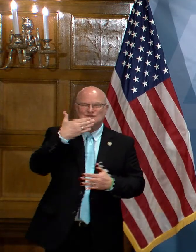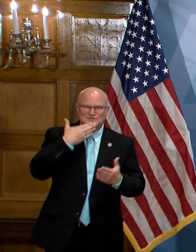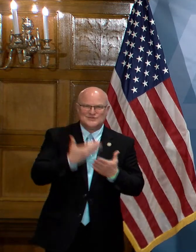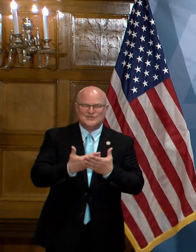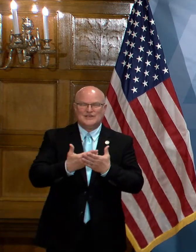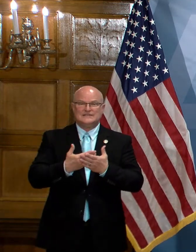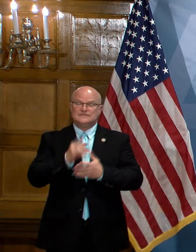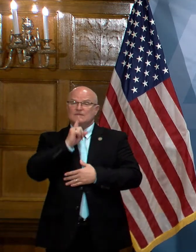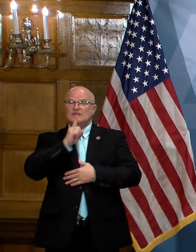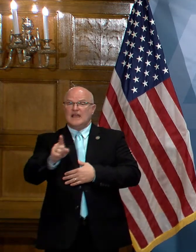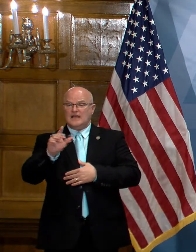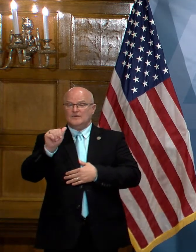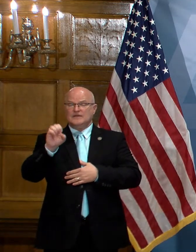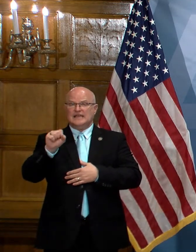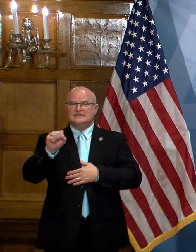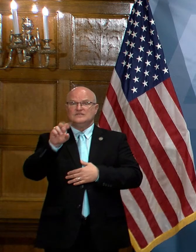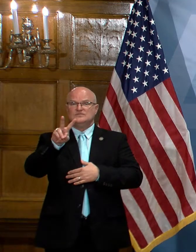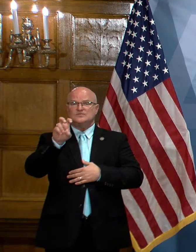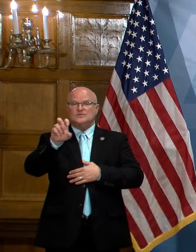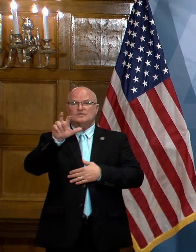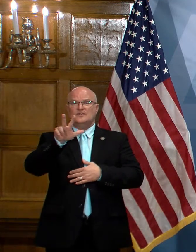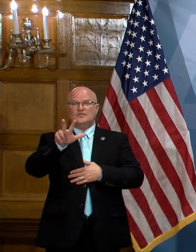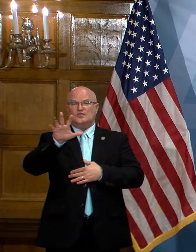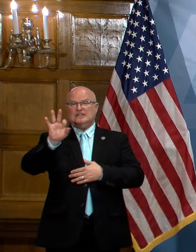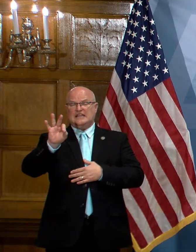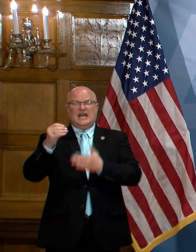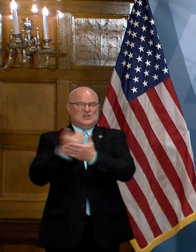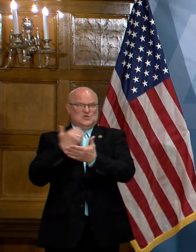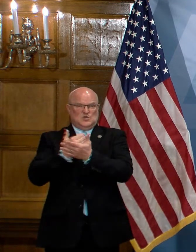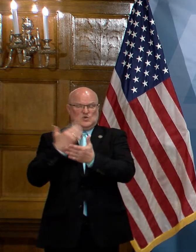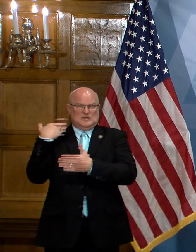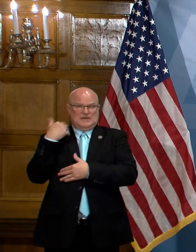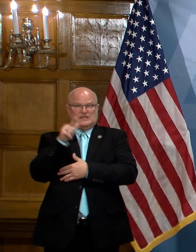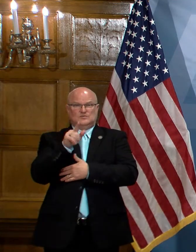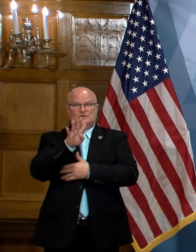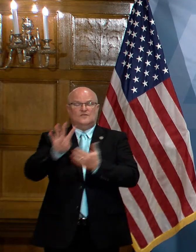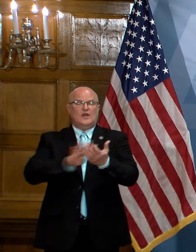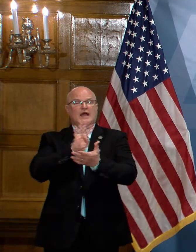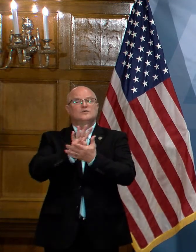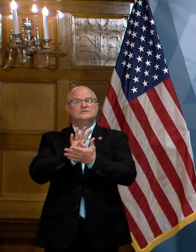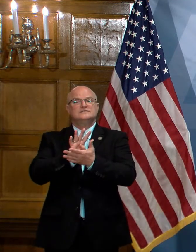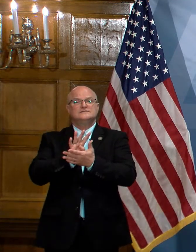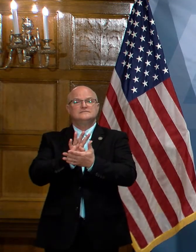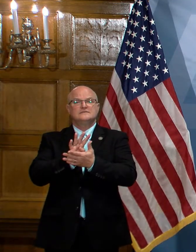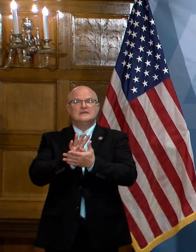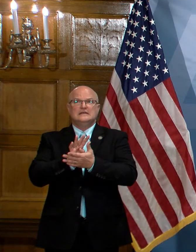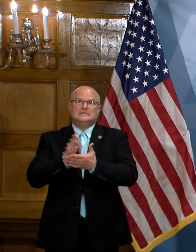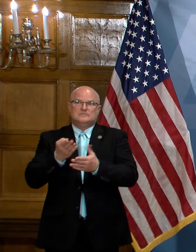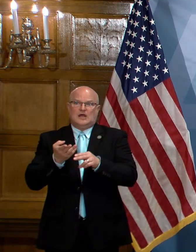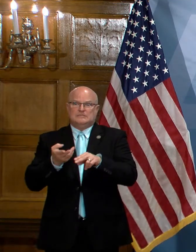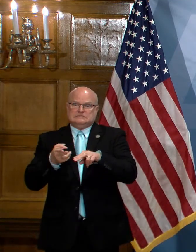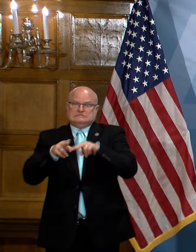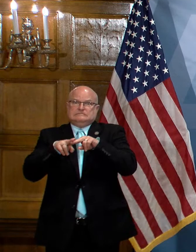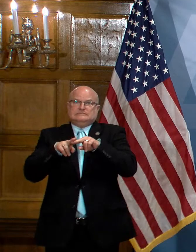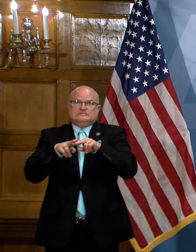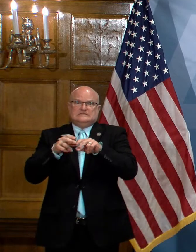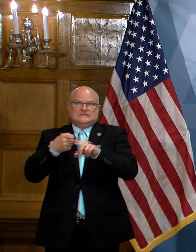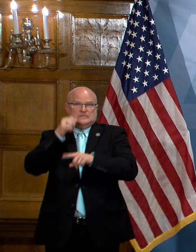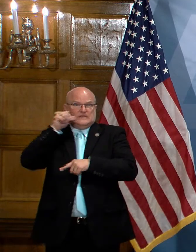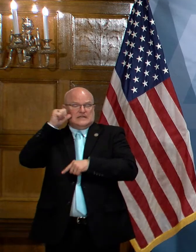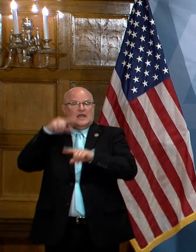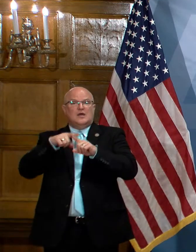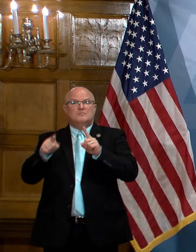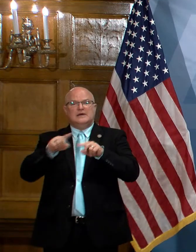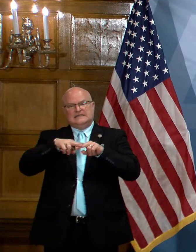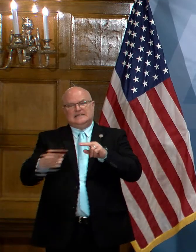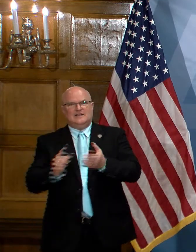terms of our actual cases, it's 239 new cases over the last 24 hours, which is up obviously from yesterday, but it is down